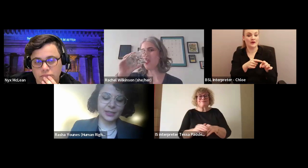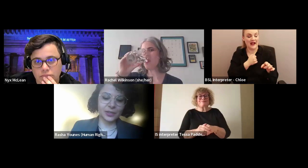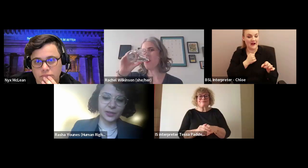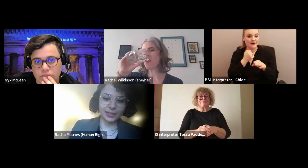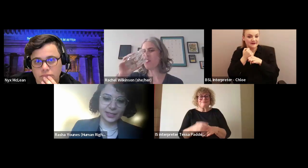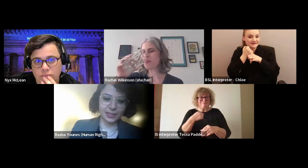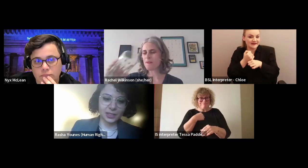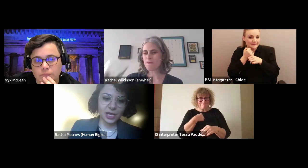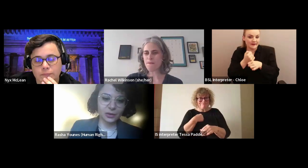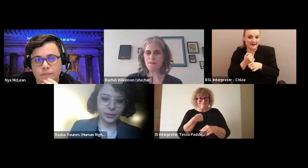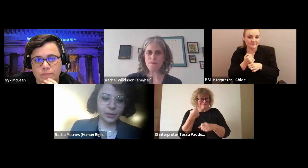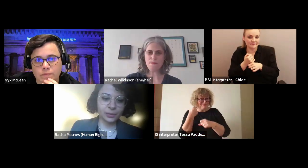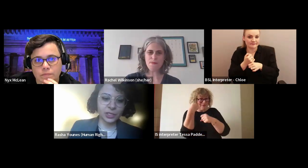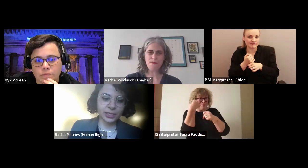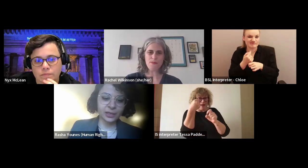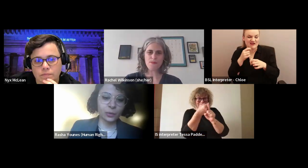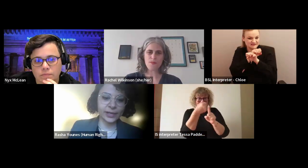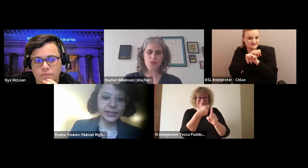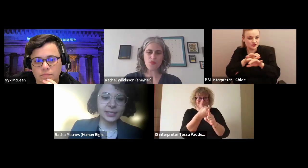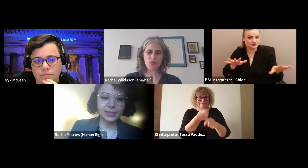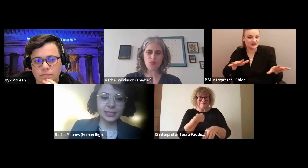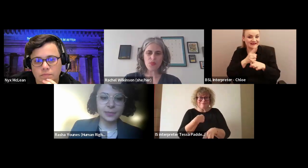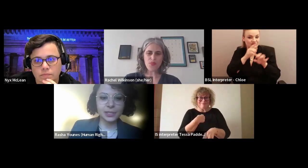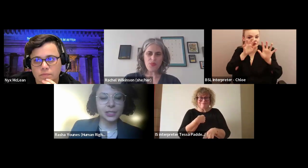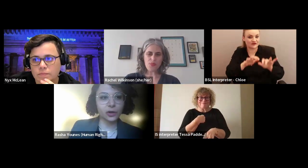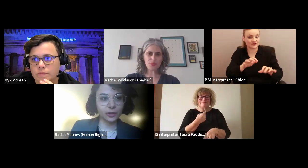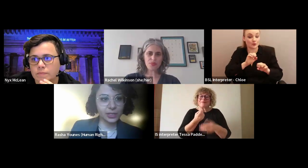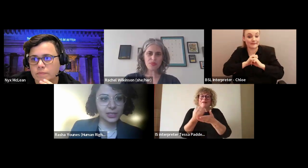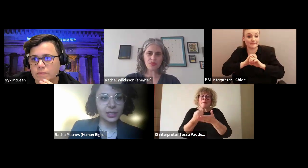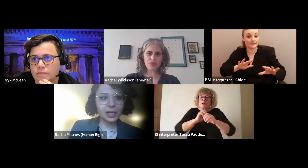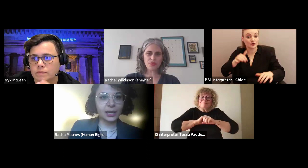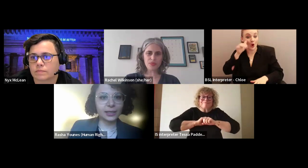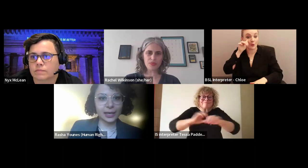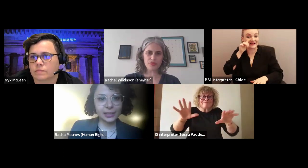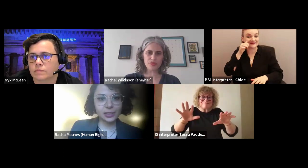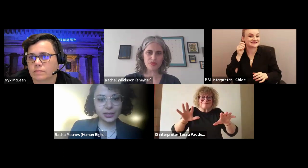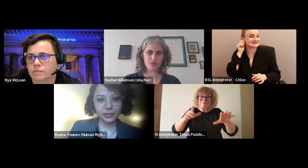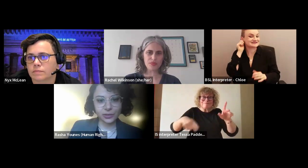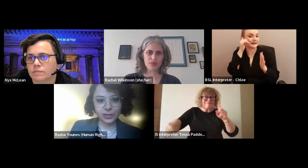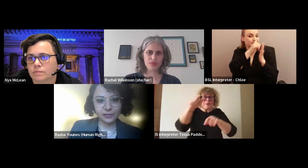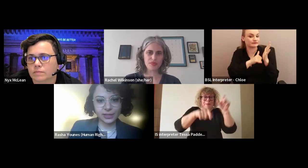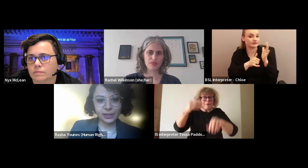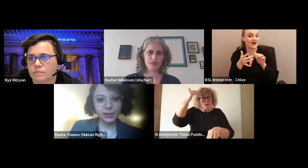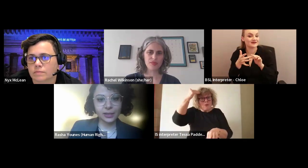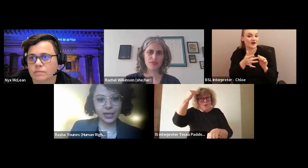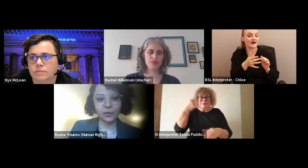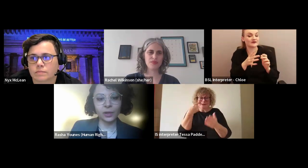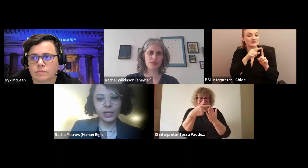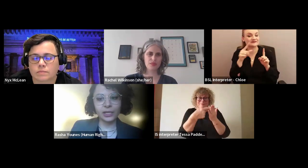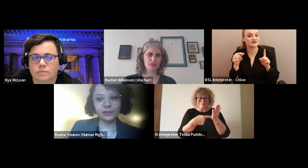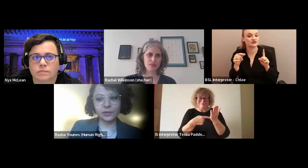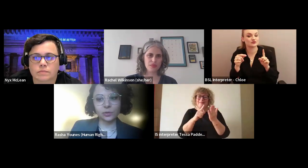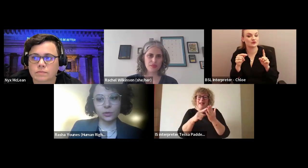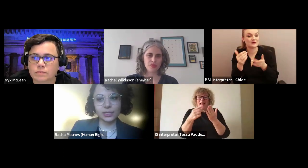I can circulate this in the chat, we published an awareness tips document, a guide on digital safety, on